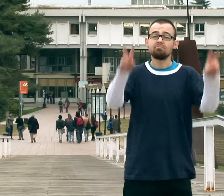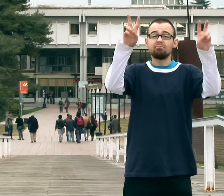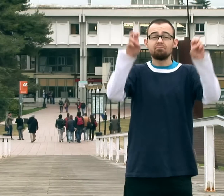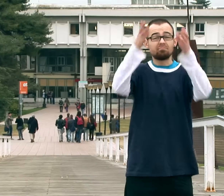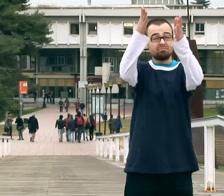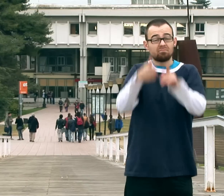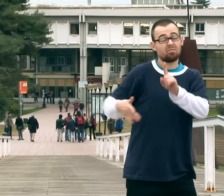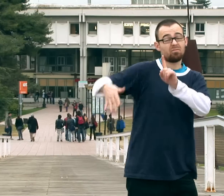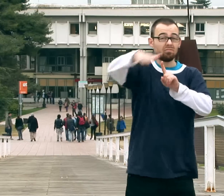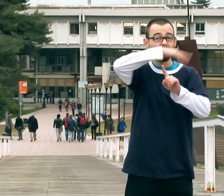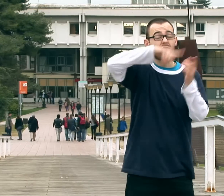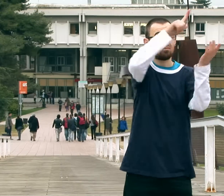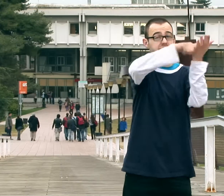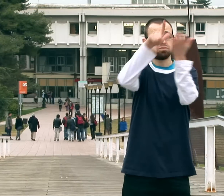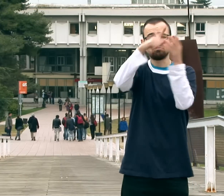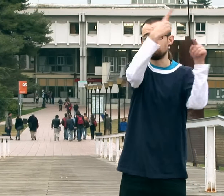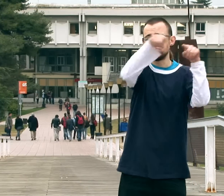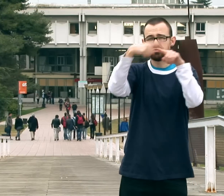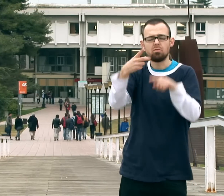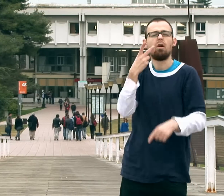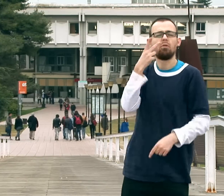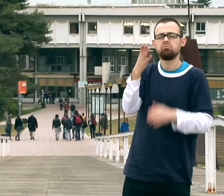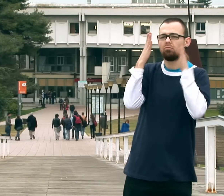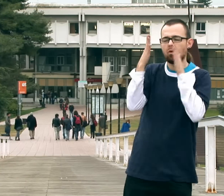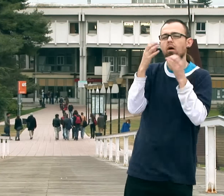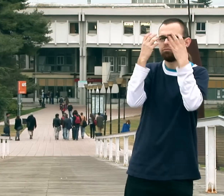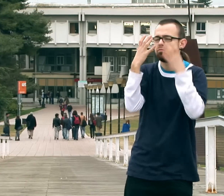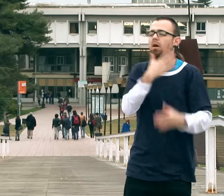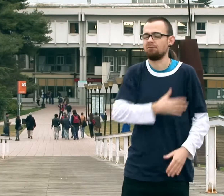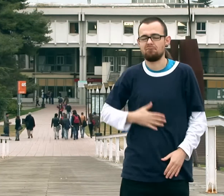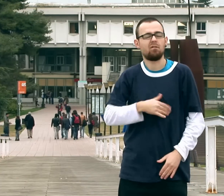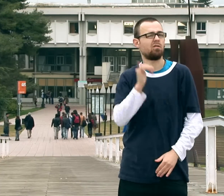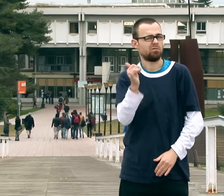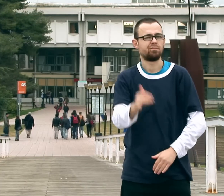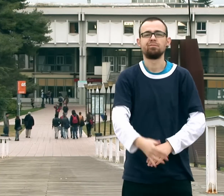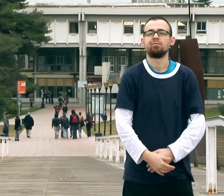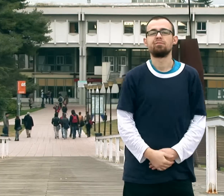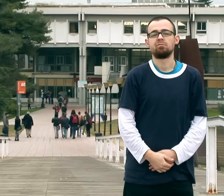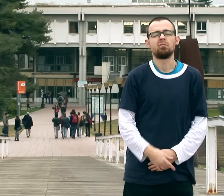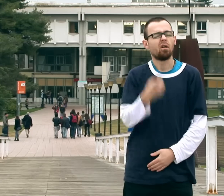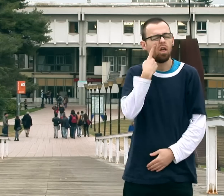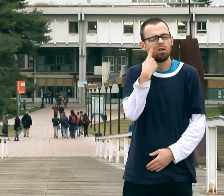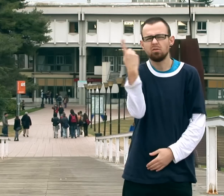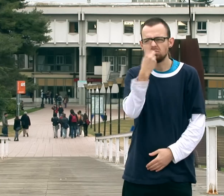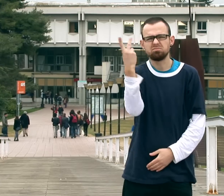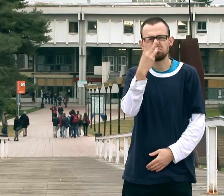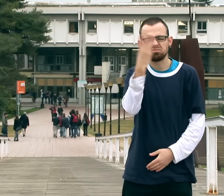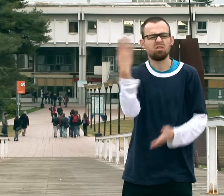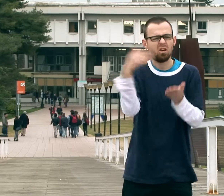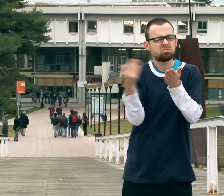2. Observe and listen. Take an interest in the languages around you. Often near and around you, languages are